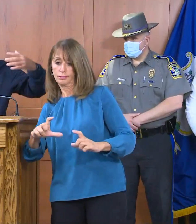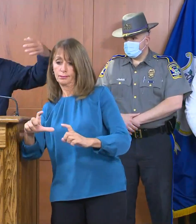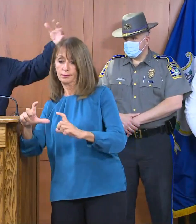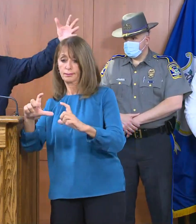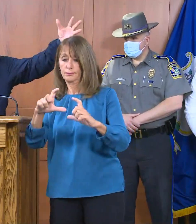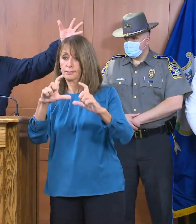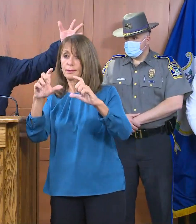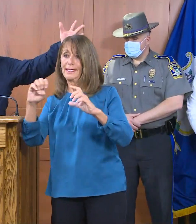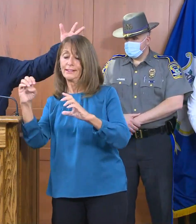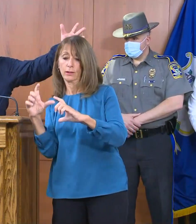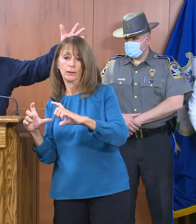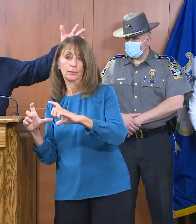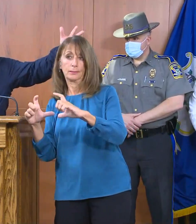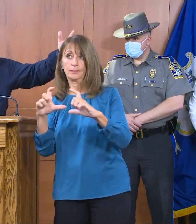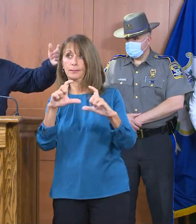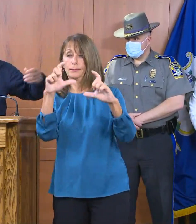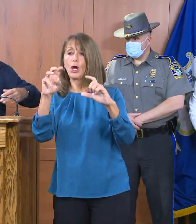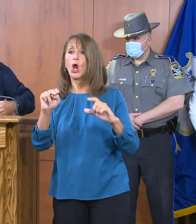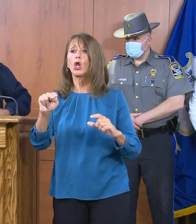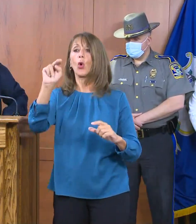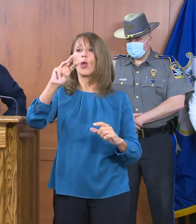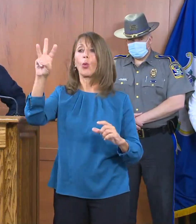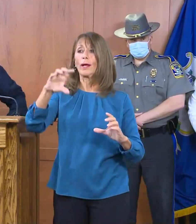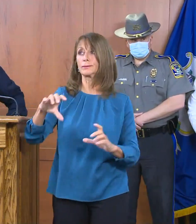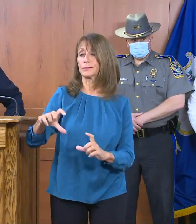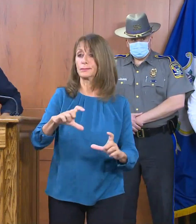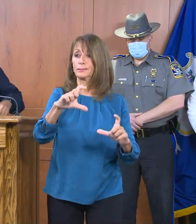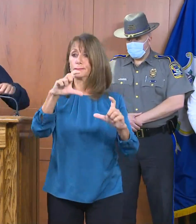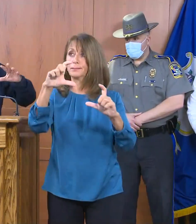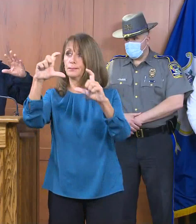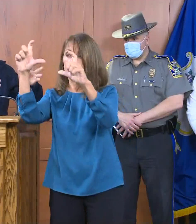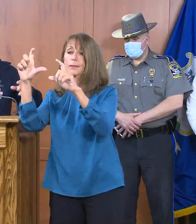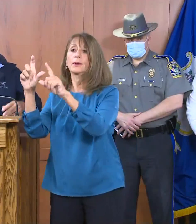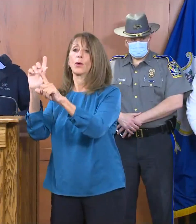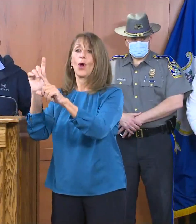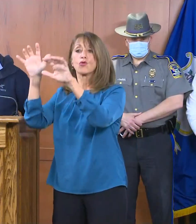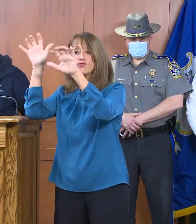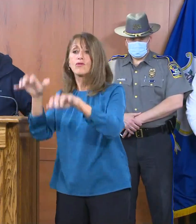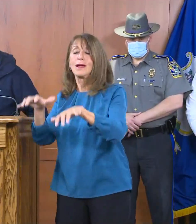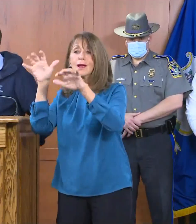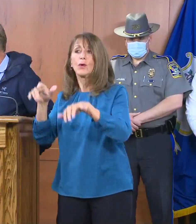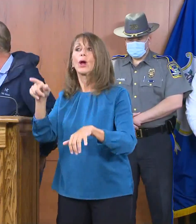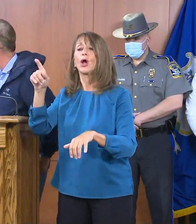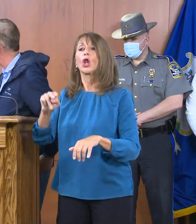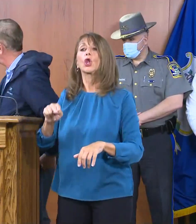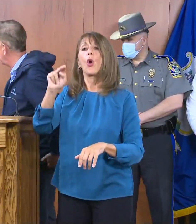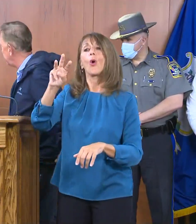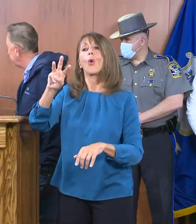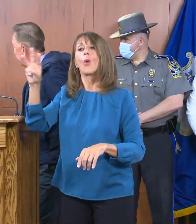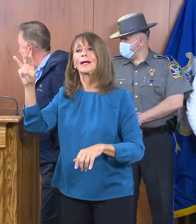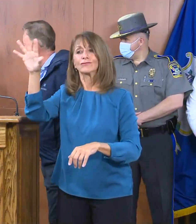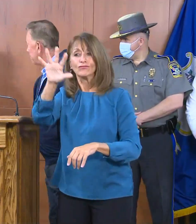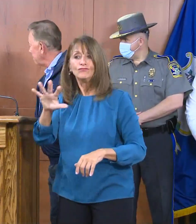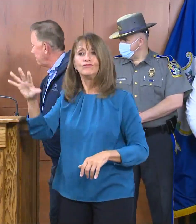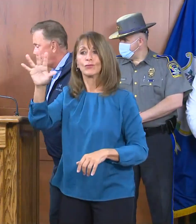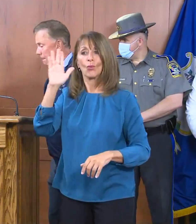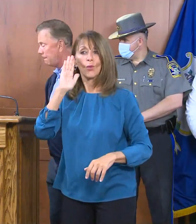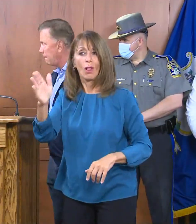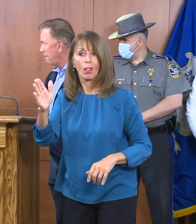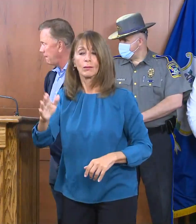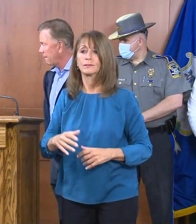eastern Connecticut to, northwest Connecticut. And that's where most of the rain will be dropping. But, David, do you want to add to that?